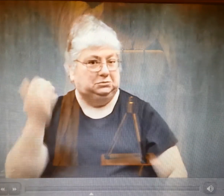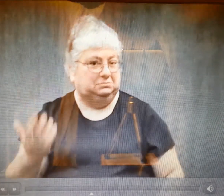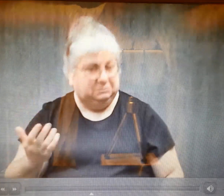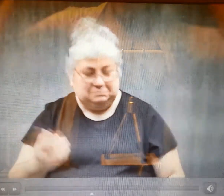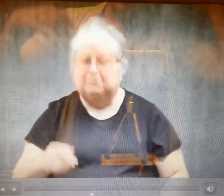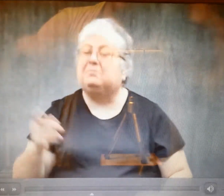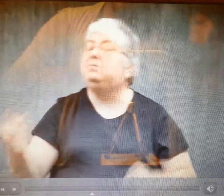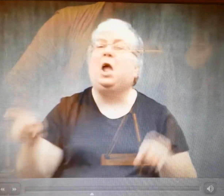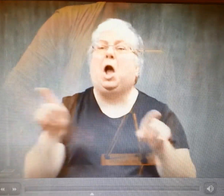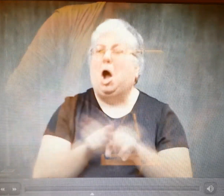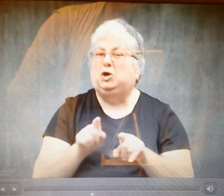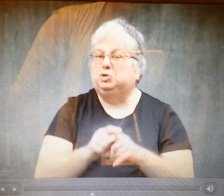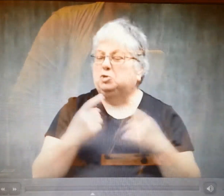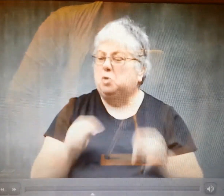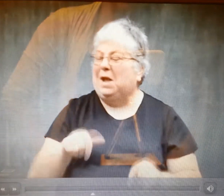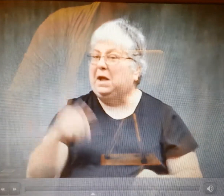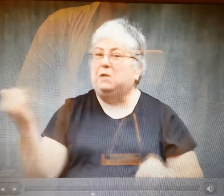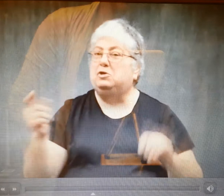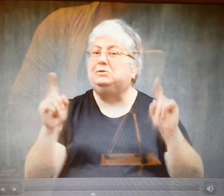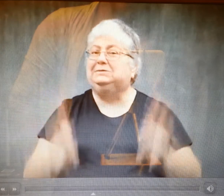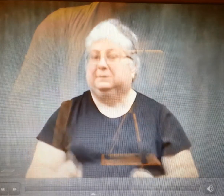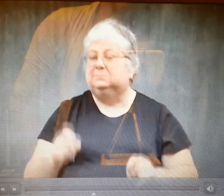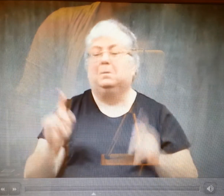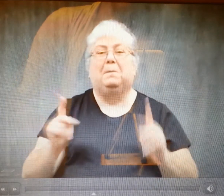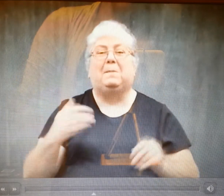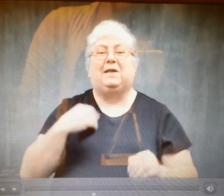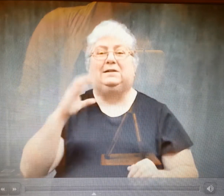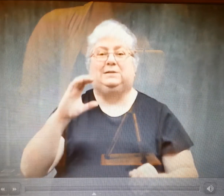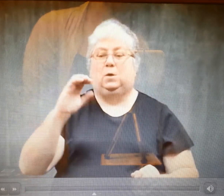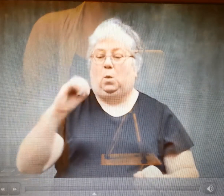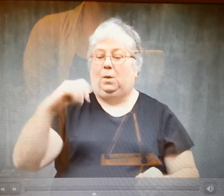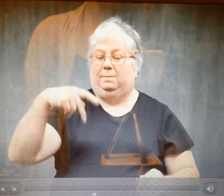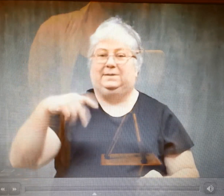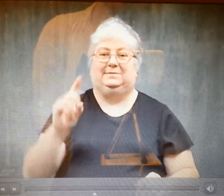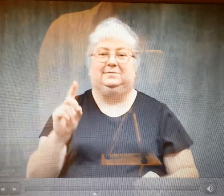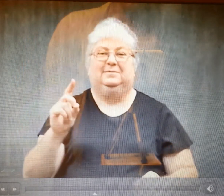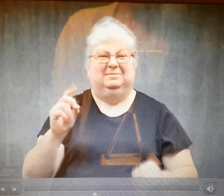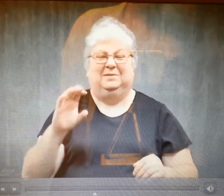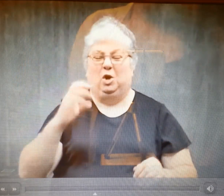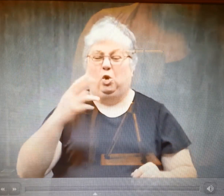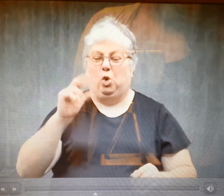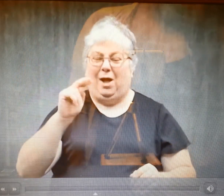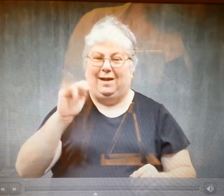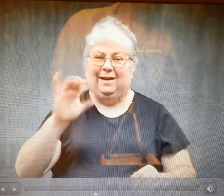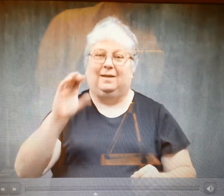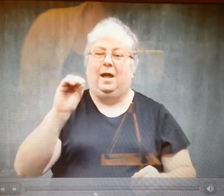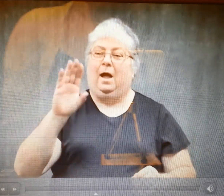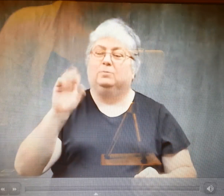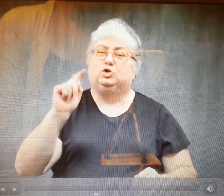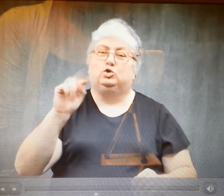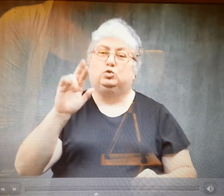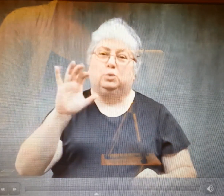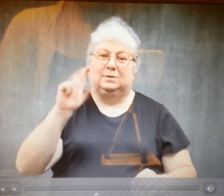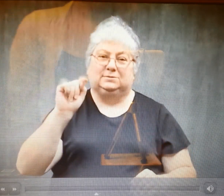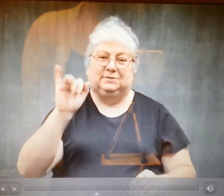cases of it, so it was pretty interesting. And they decided to test other types of cancer as well.